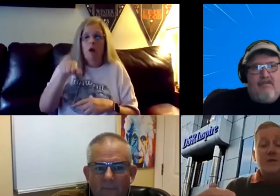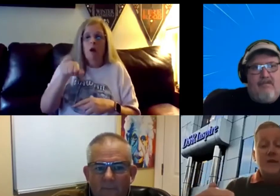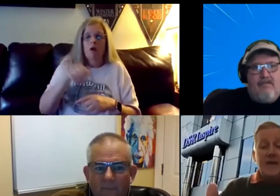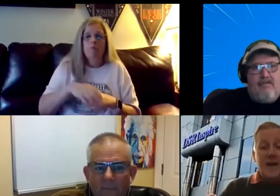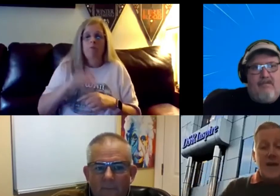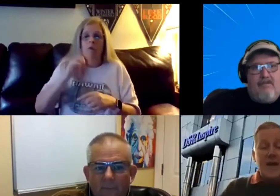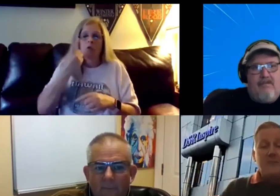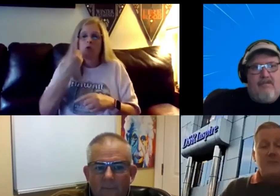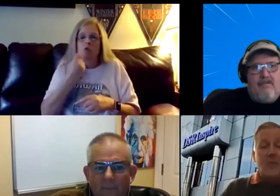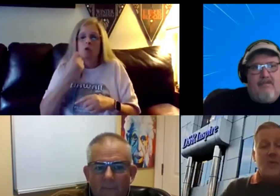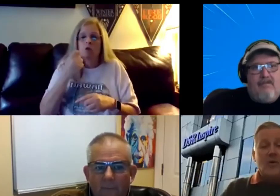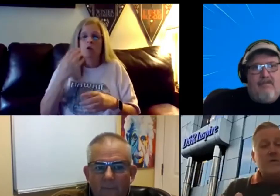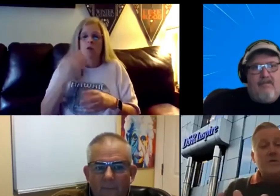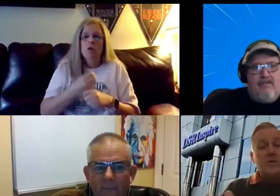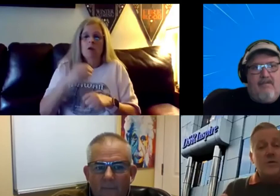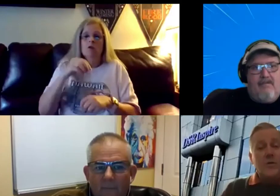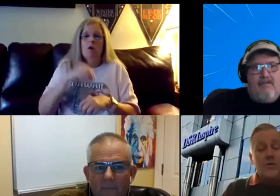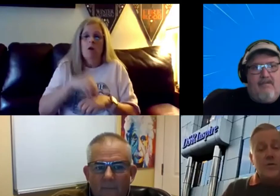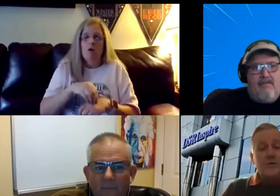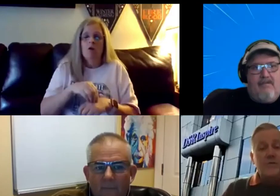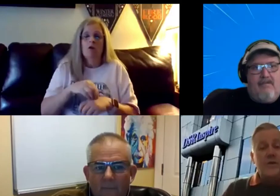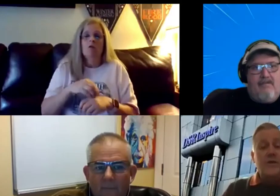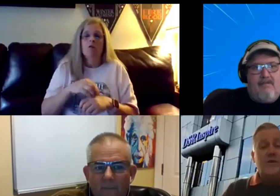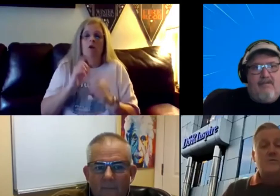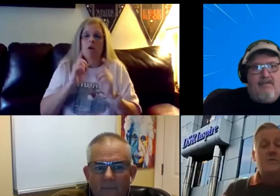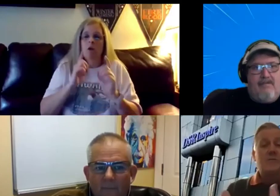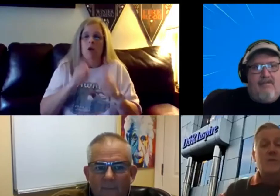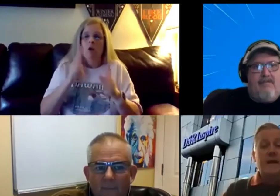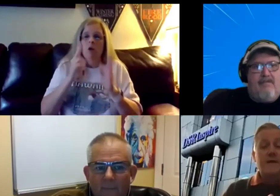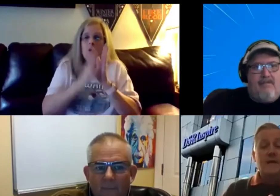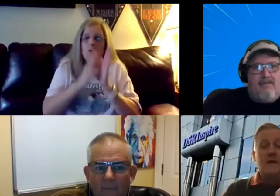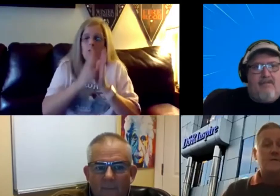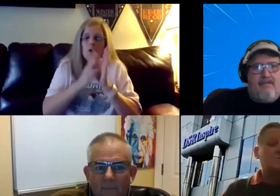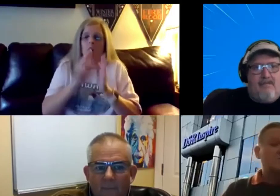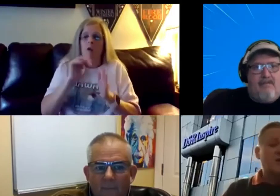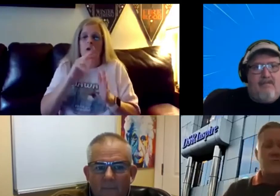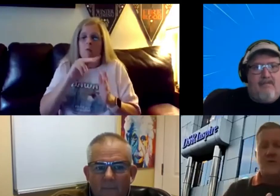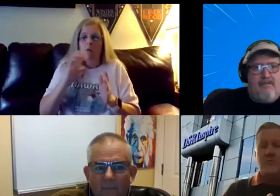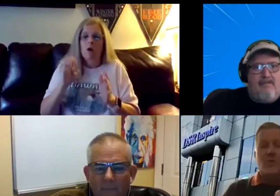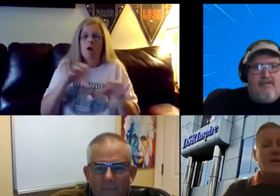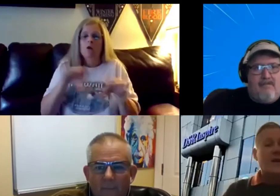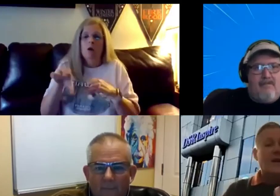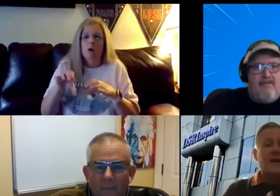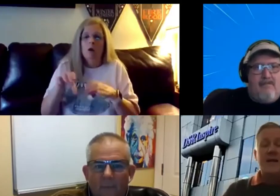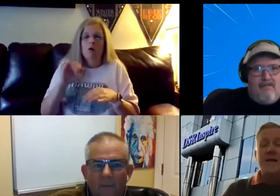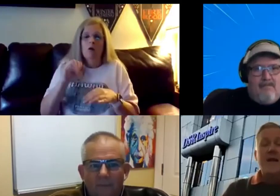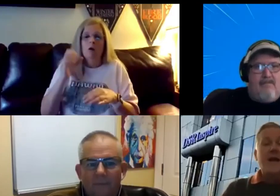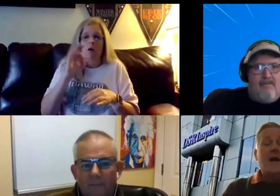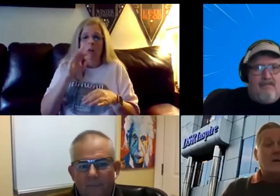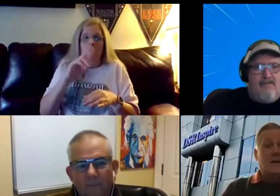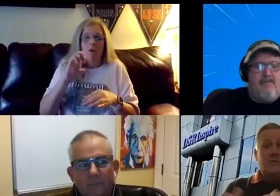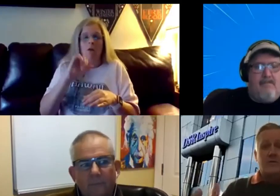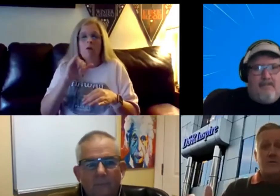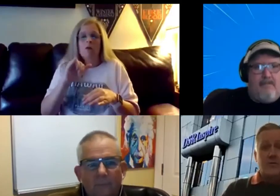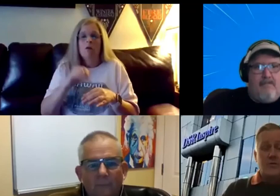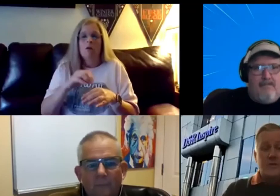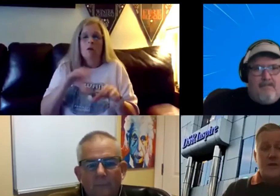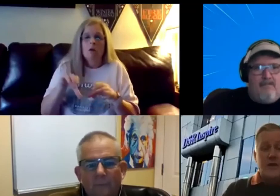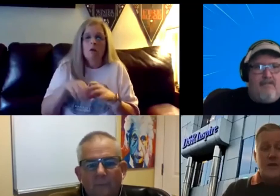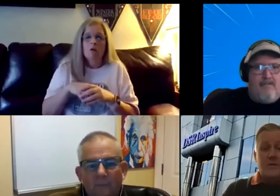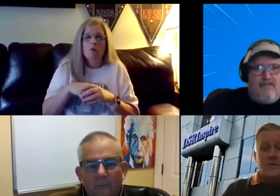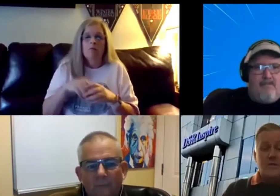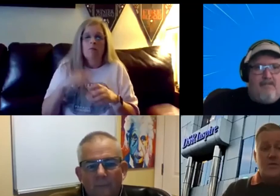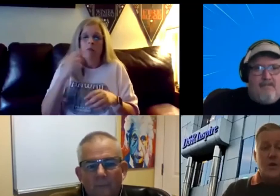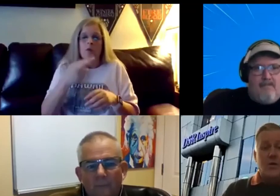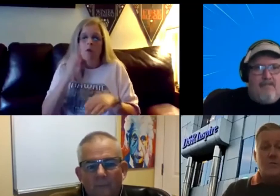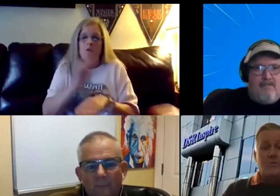Just get on board. Go to those videos that Mike does, Jeffrey Morlock, and Thursday